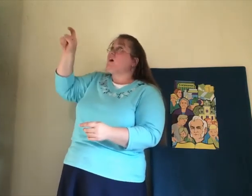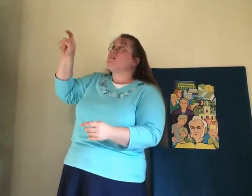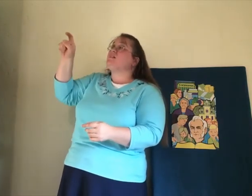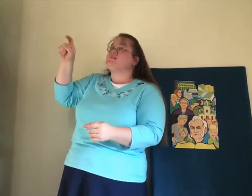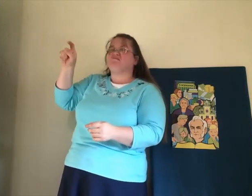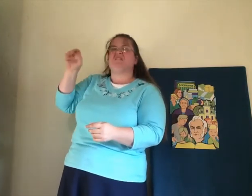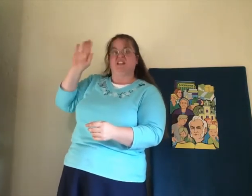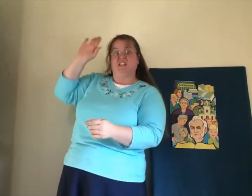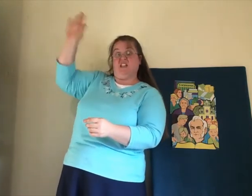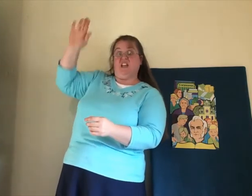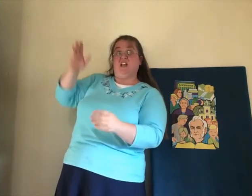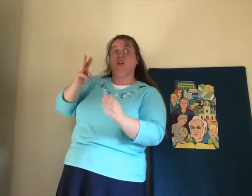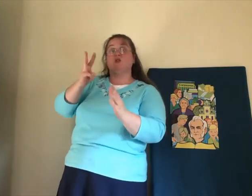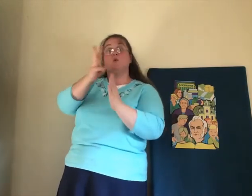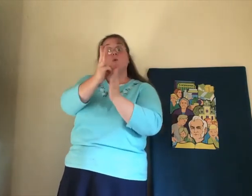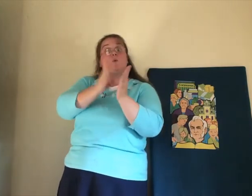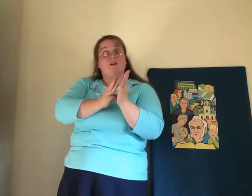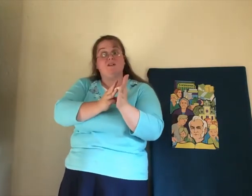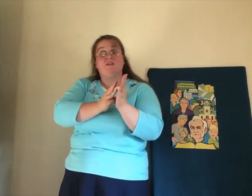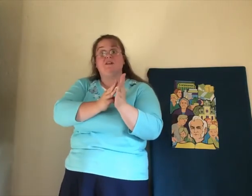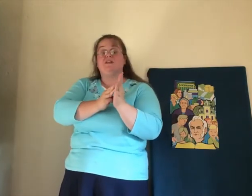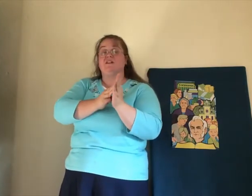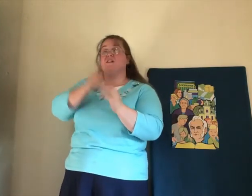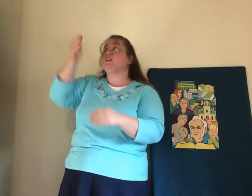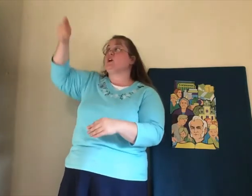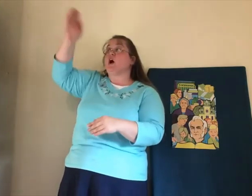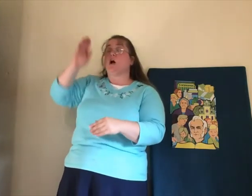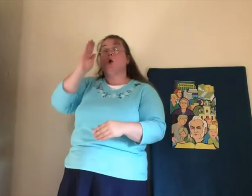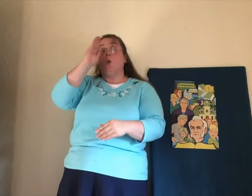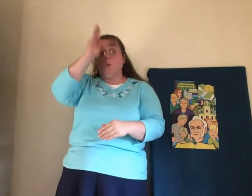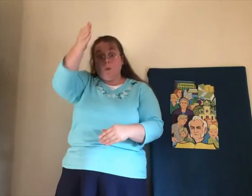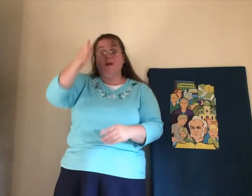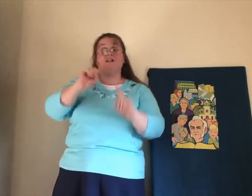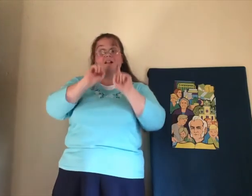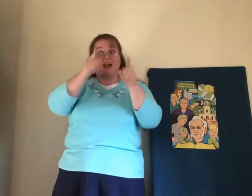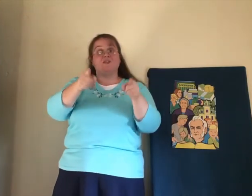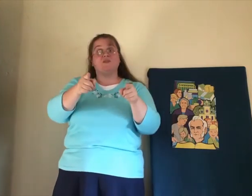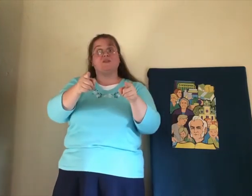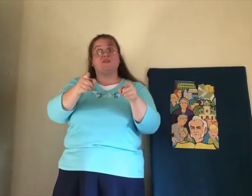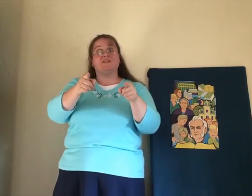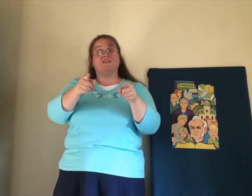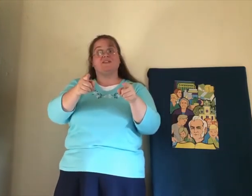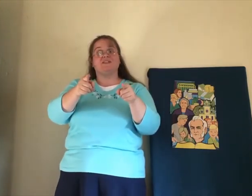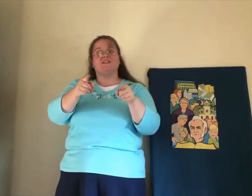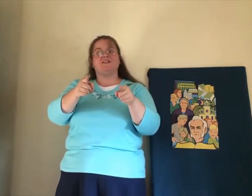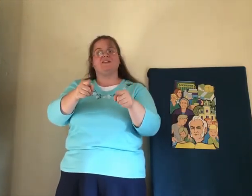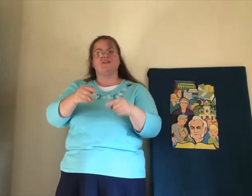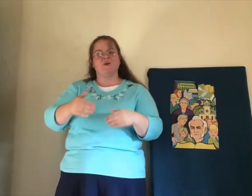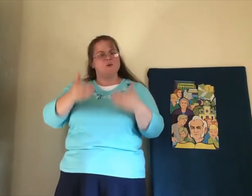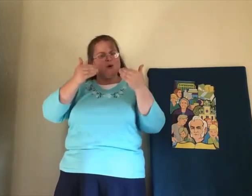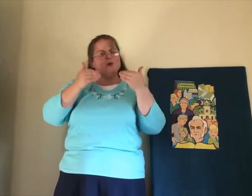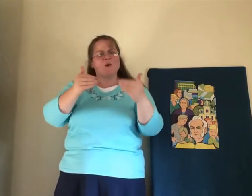and that thing that we ask God for, it's His will, God will